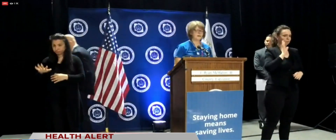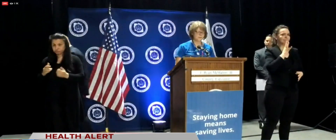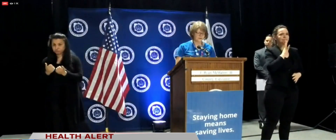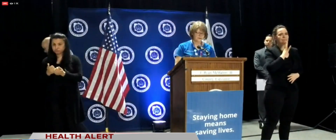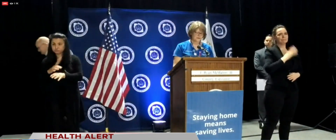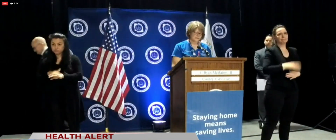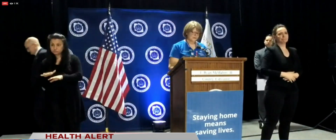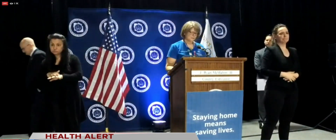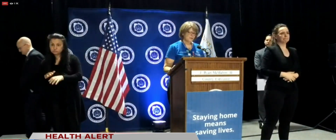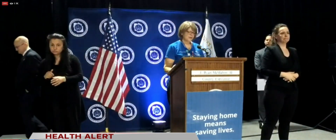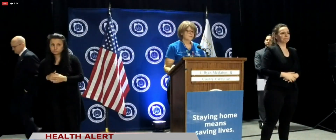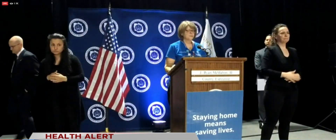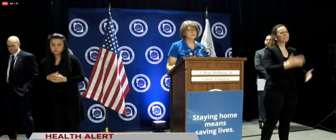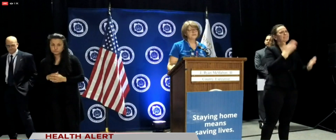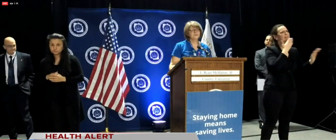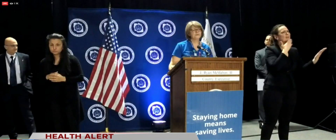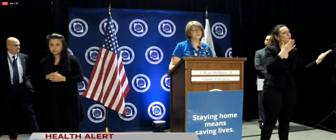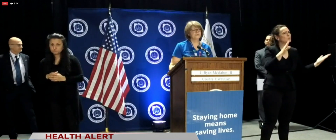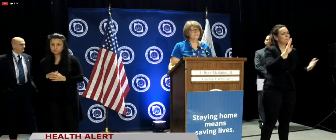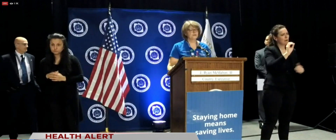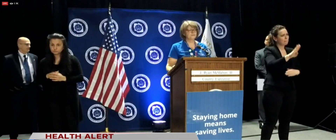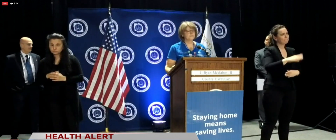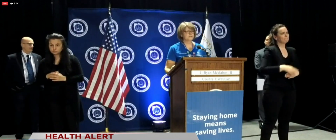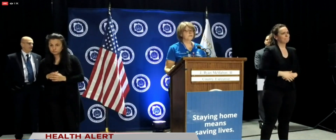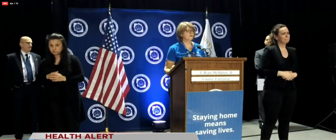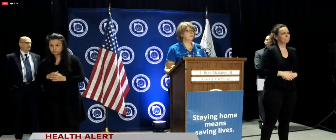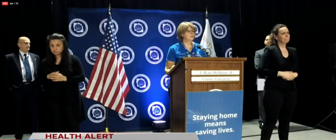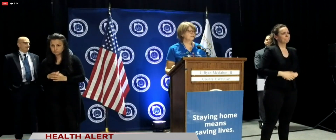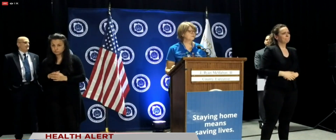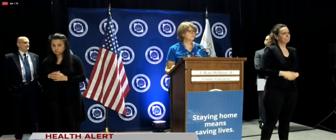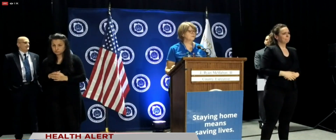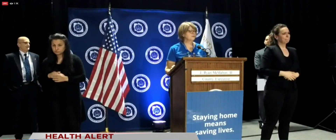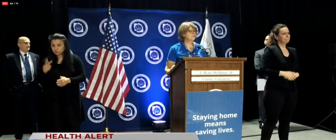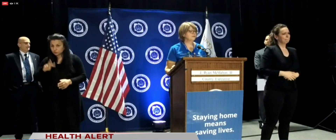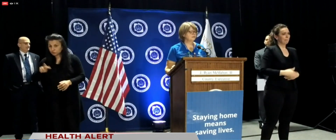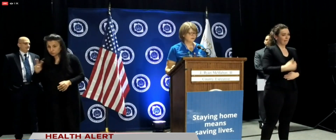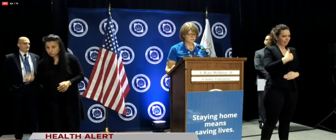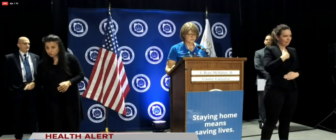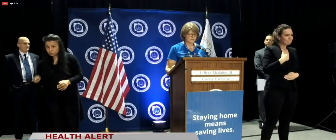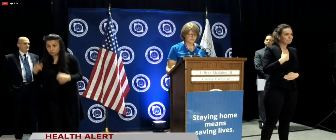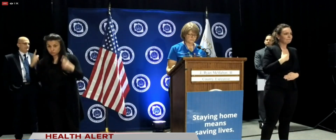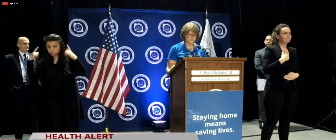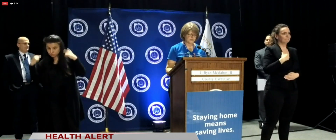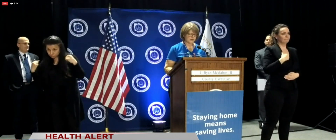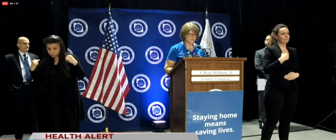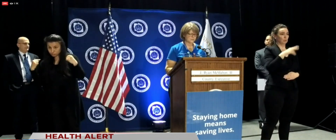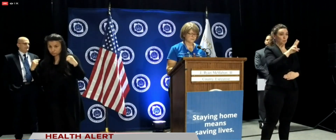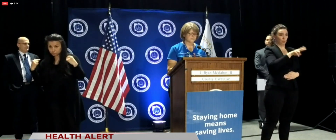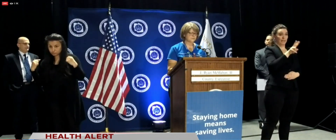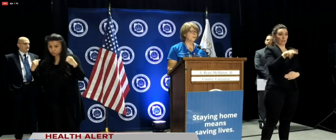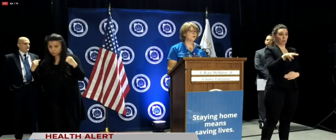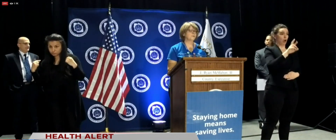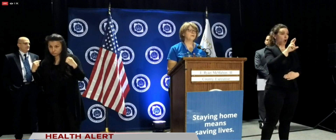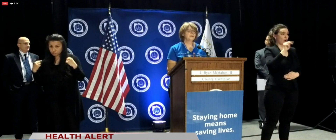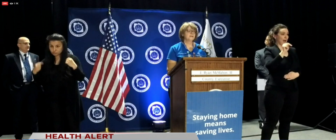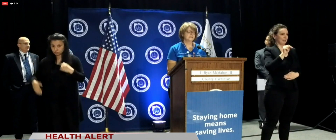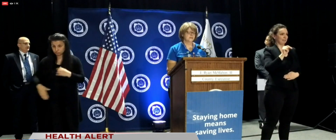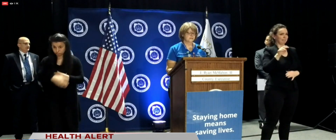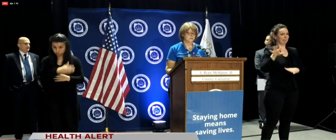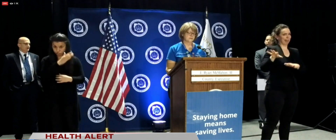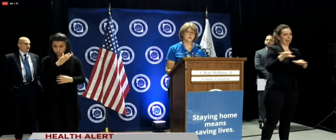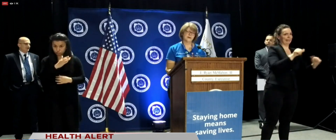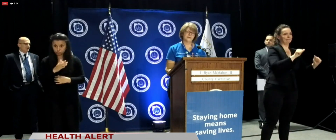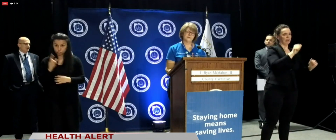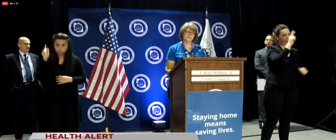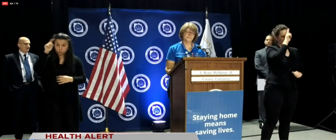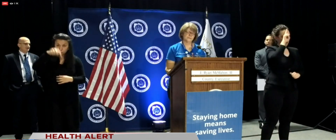Thank you, Bob. We have 22 of our PEP represented RNs who will be leaving Upstate University Hospital tomorrow to head